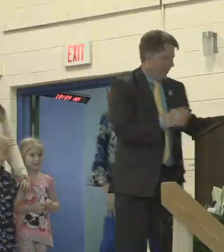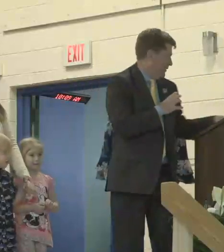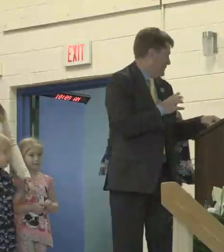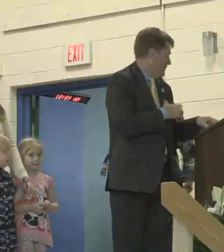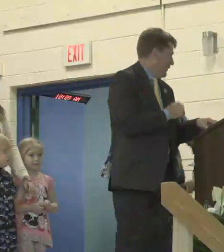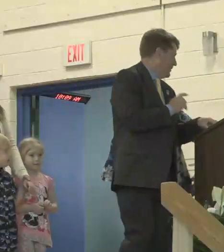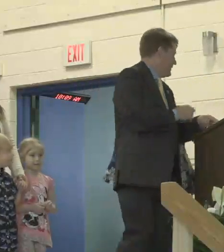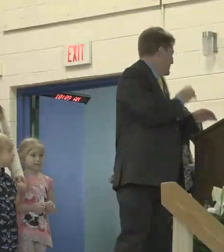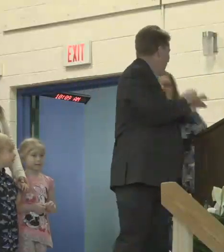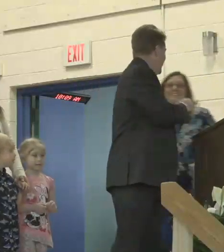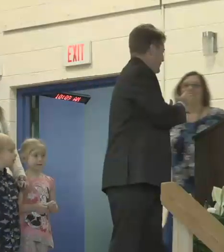You're fine.